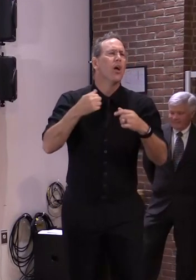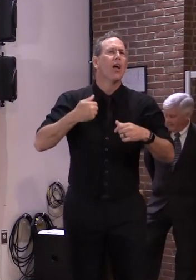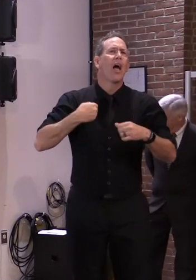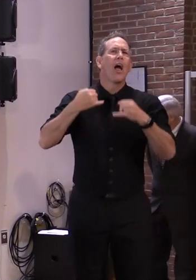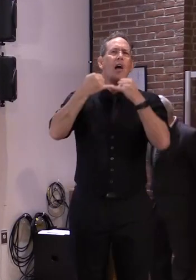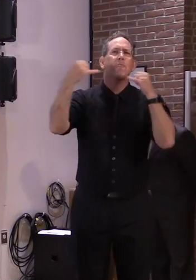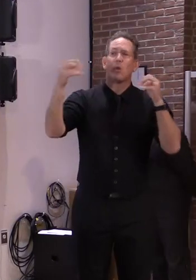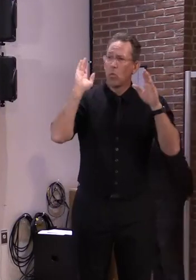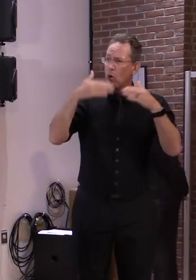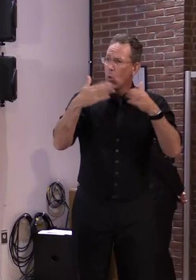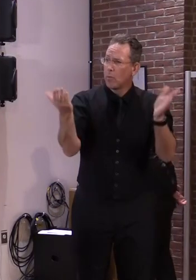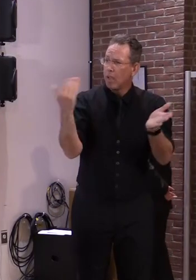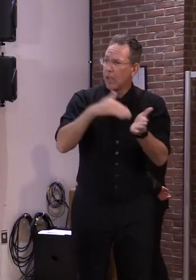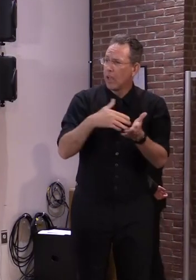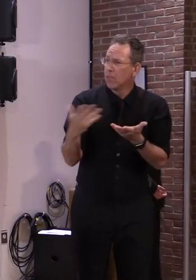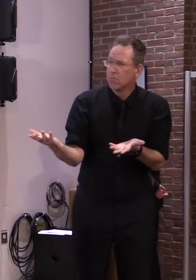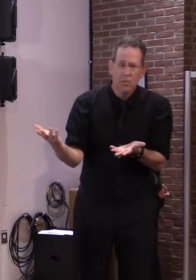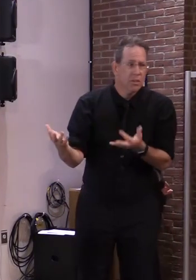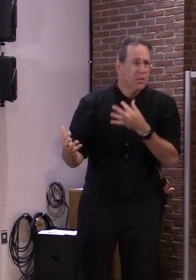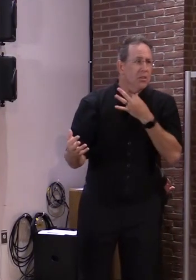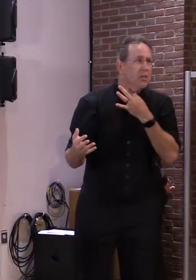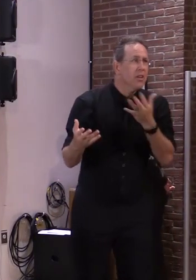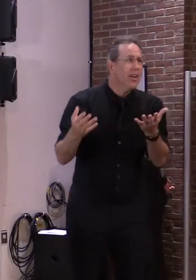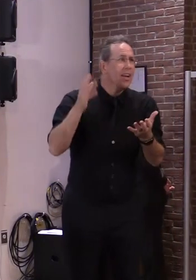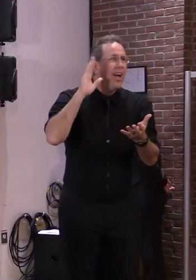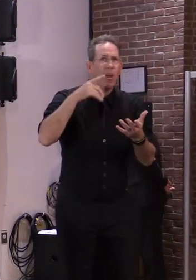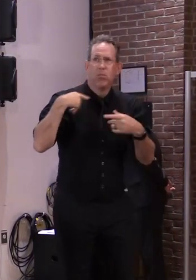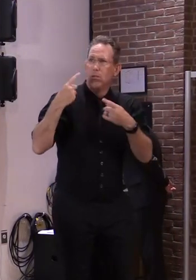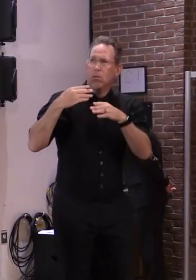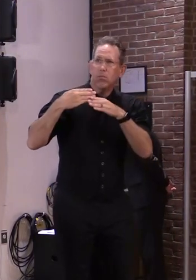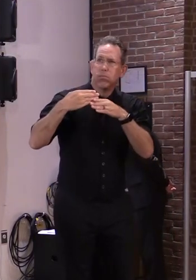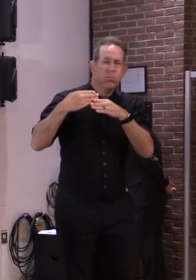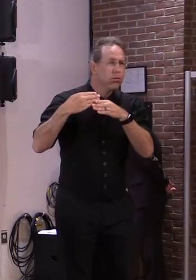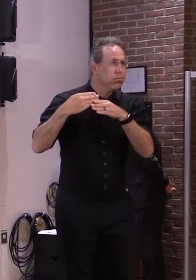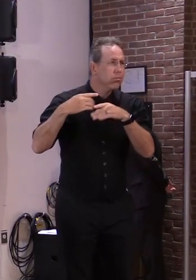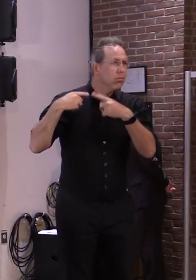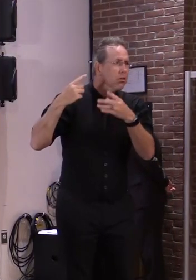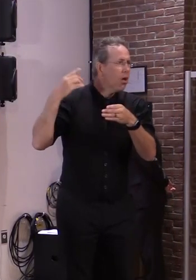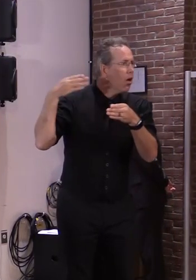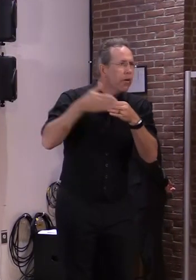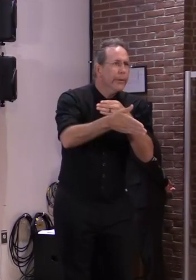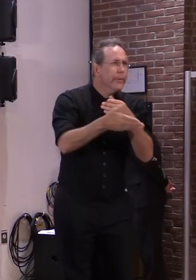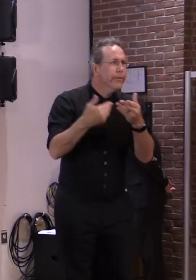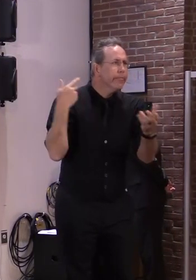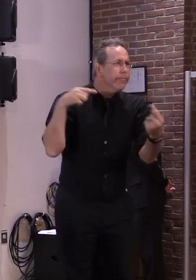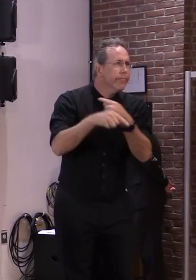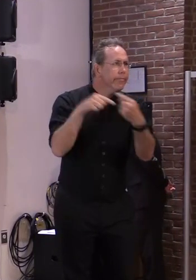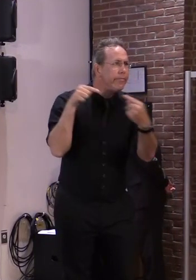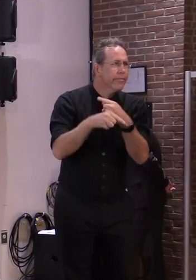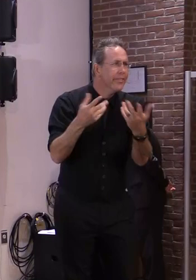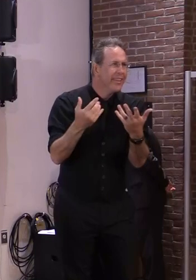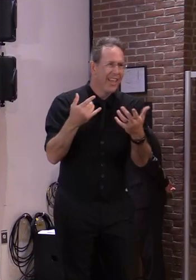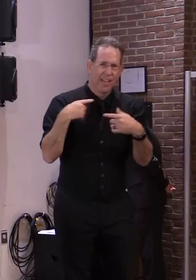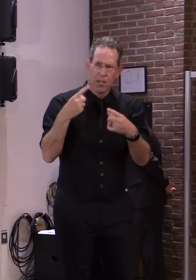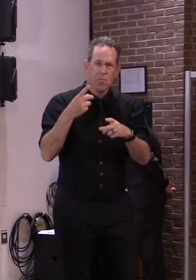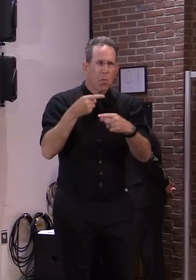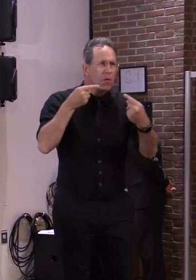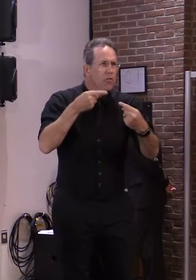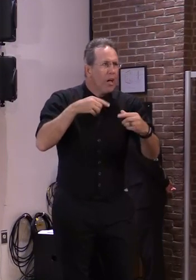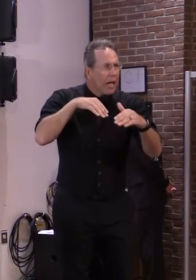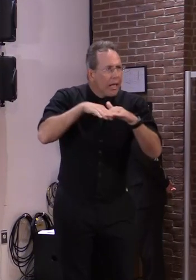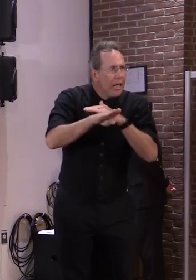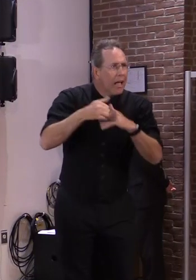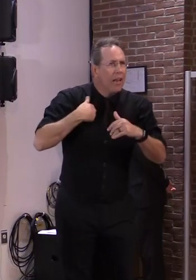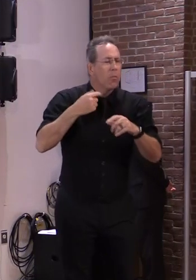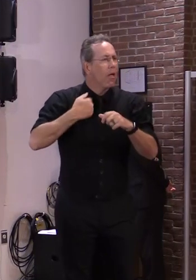cross back easier, back and forth easier than they can now, which, of course, is very difficult. New York